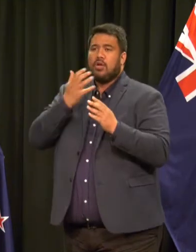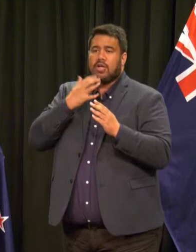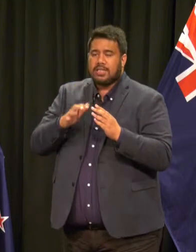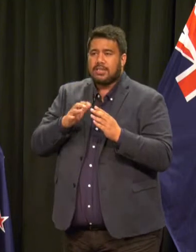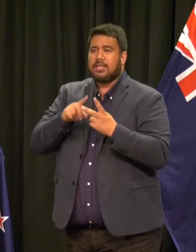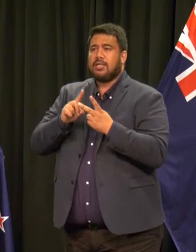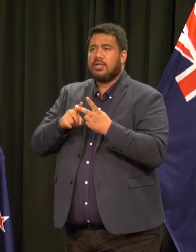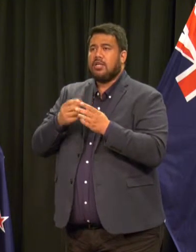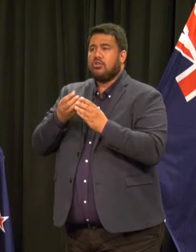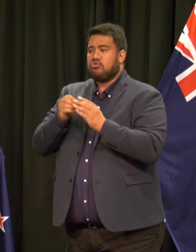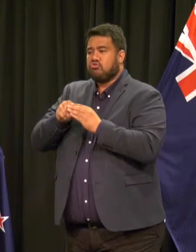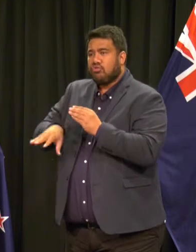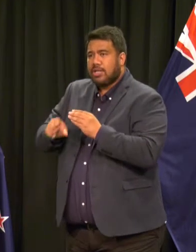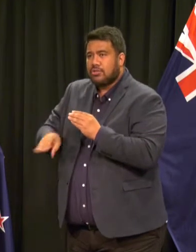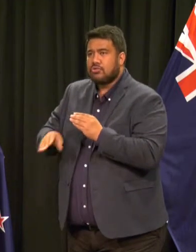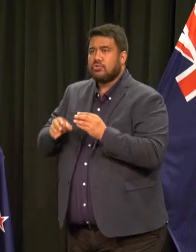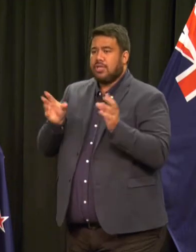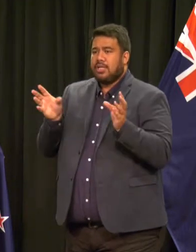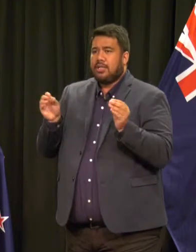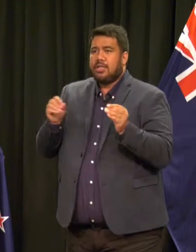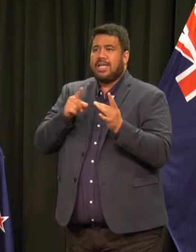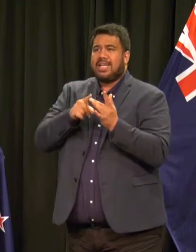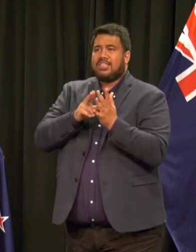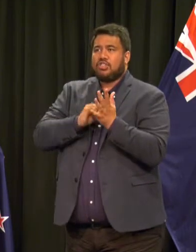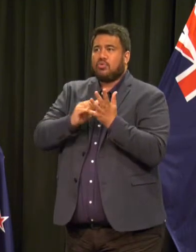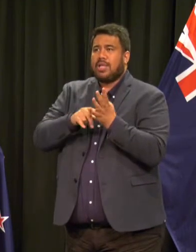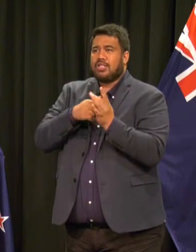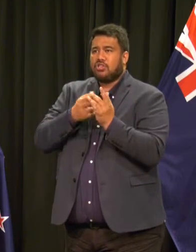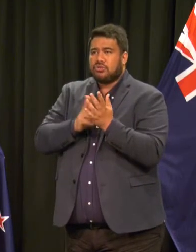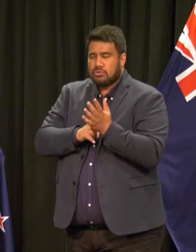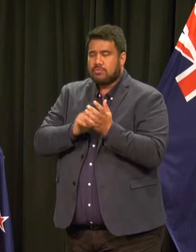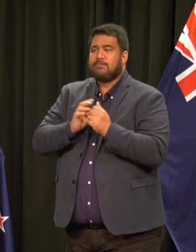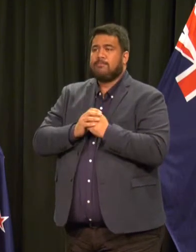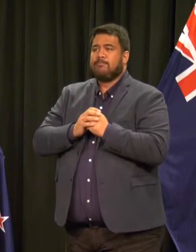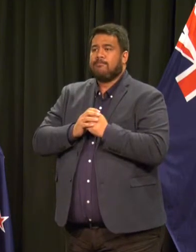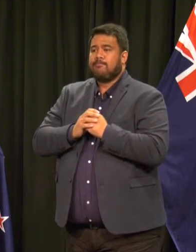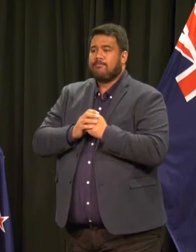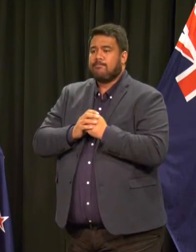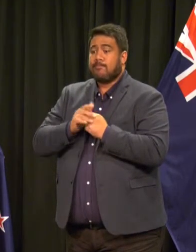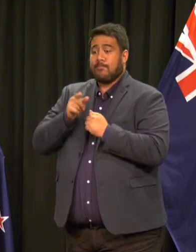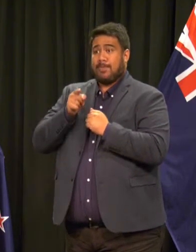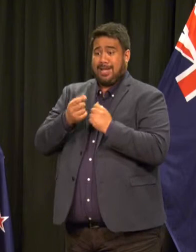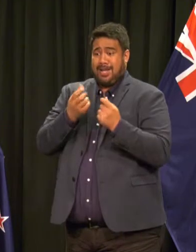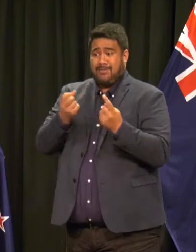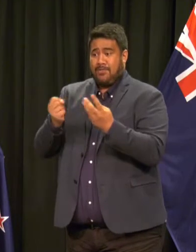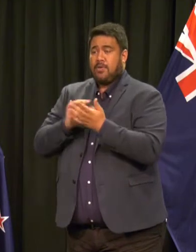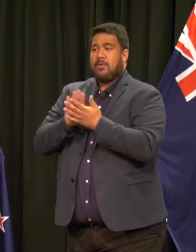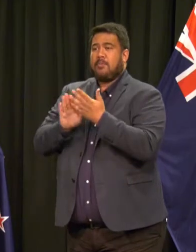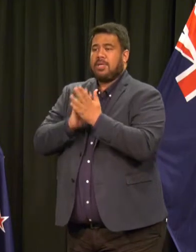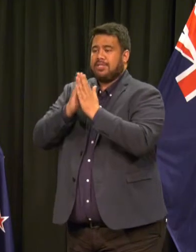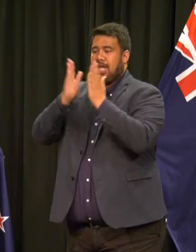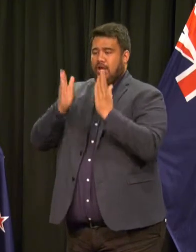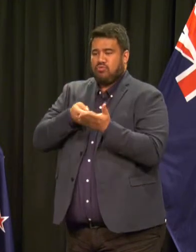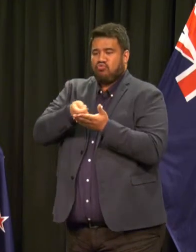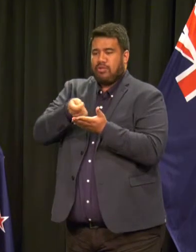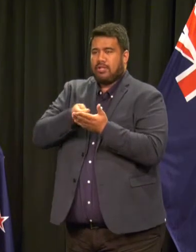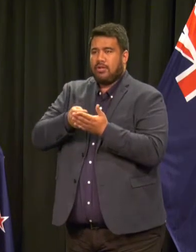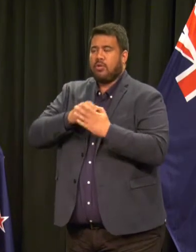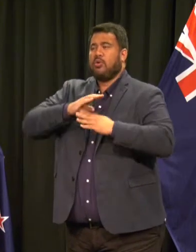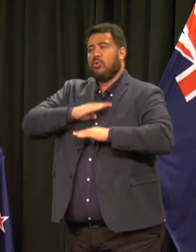drainage and draft stopping will be set to make rental homes warmer, and